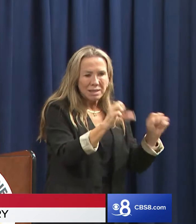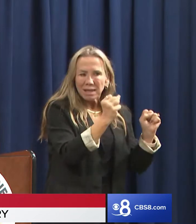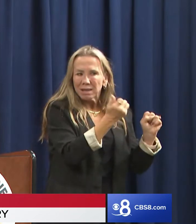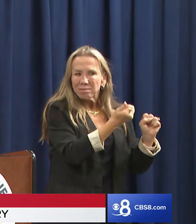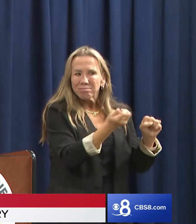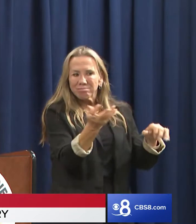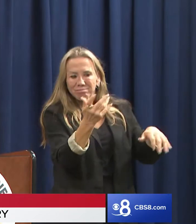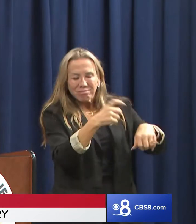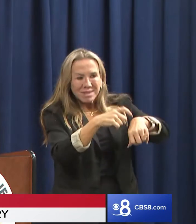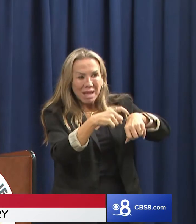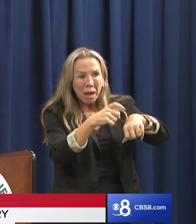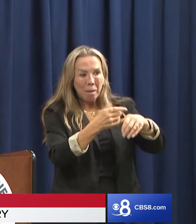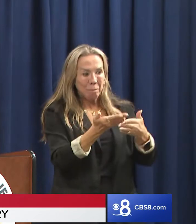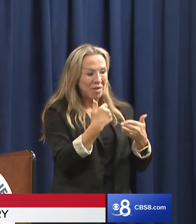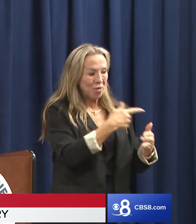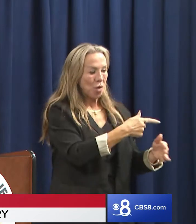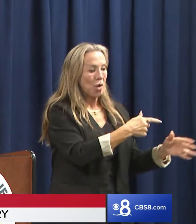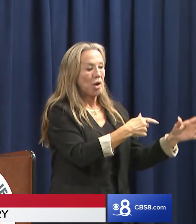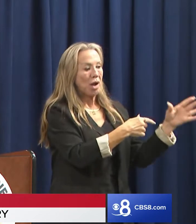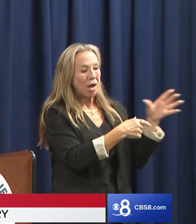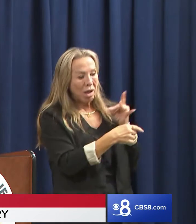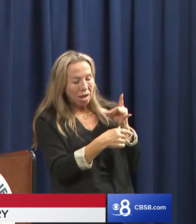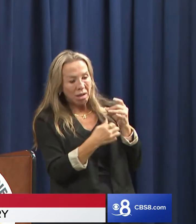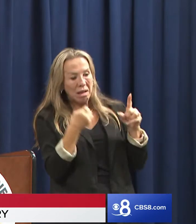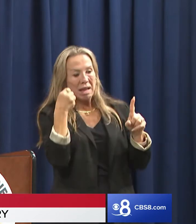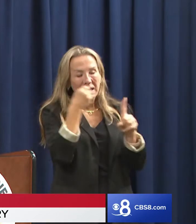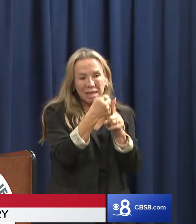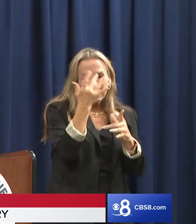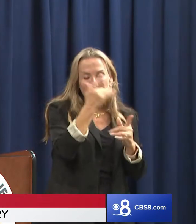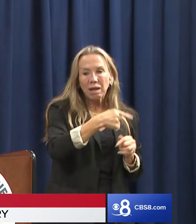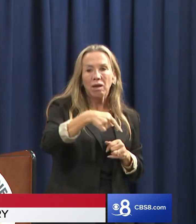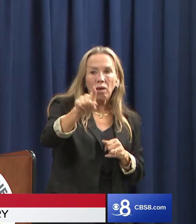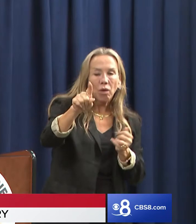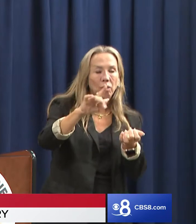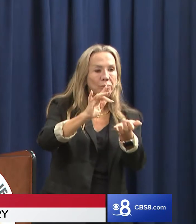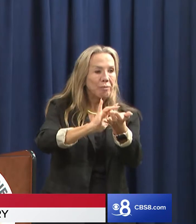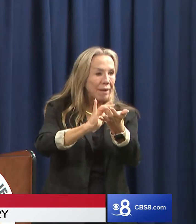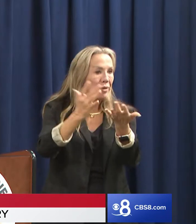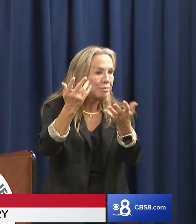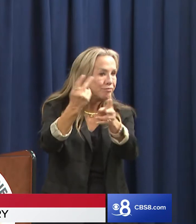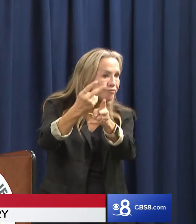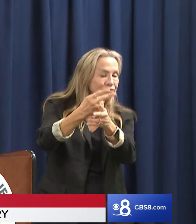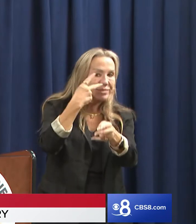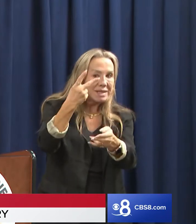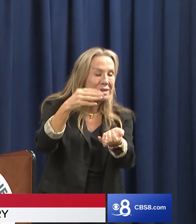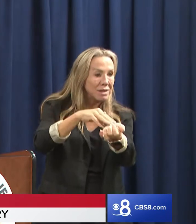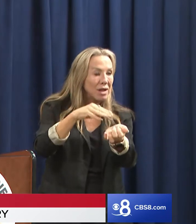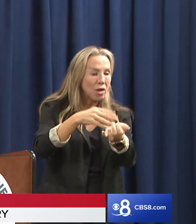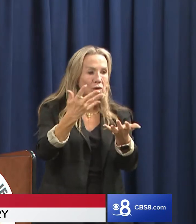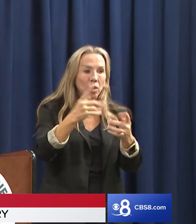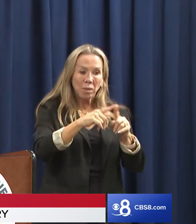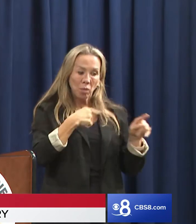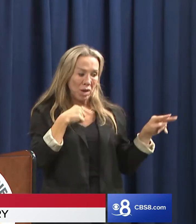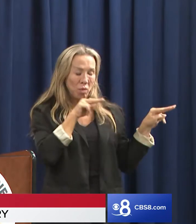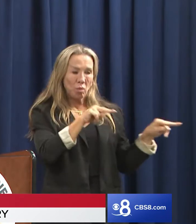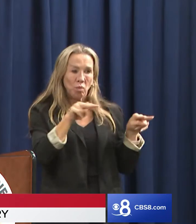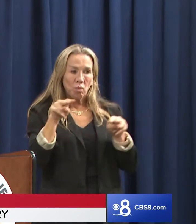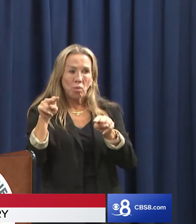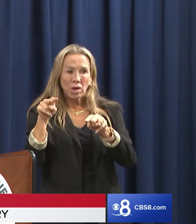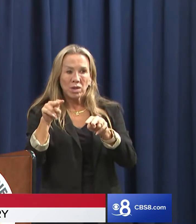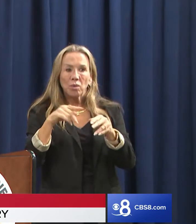present for medical care. So we wouldn't expect to see something, but that may show up in the next day or so, and we will watch that very, very